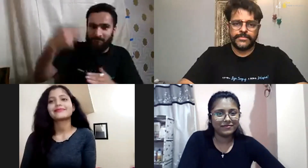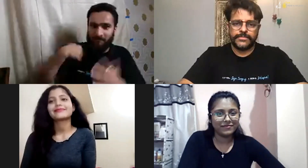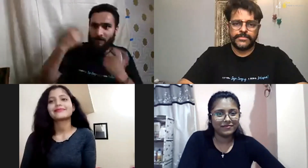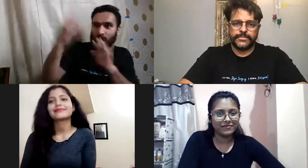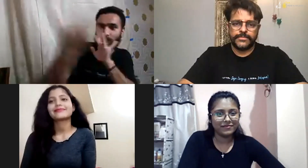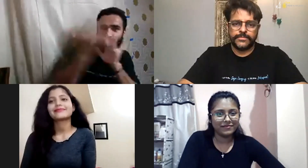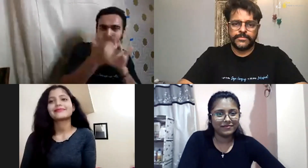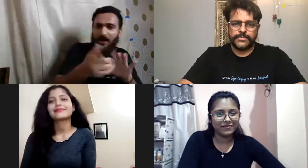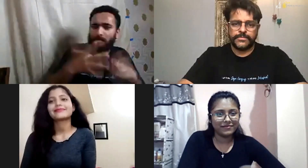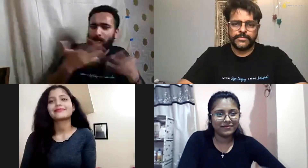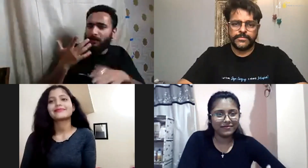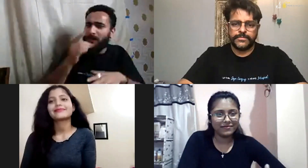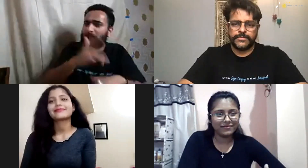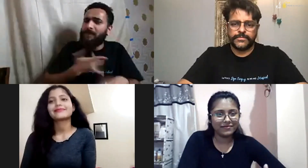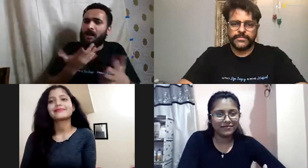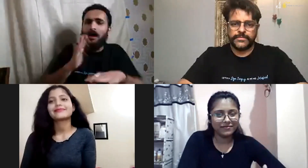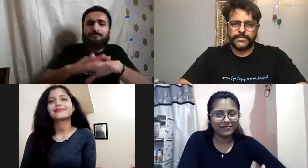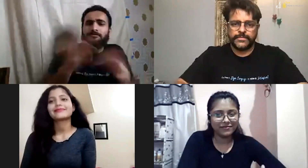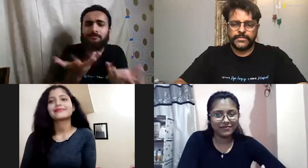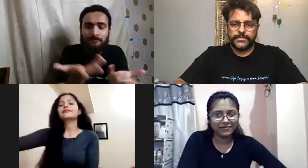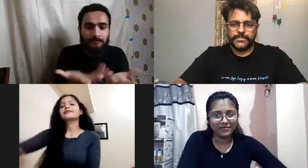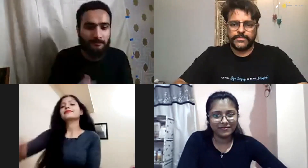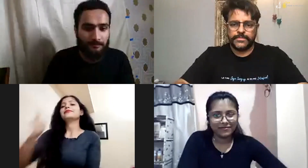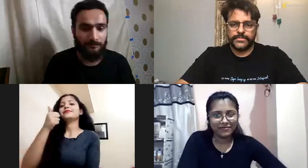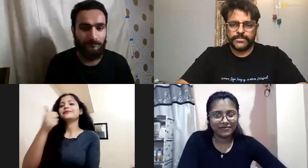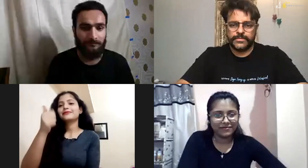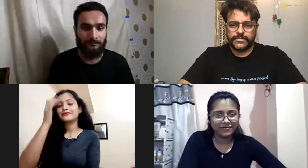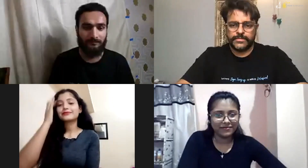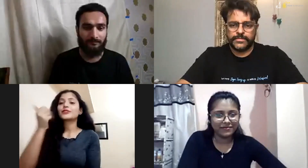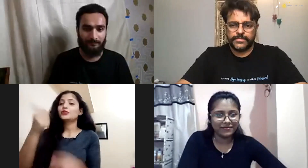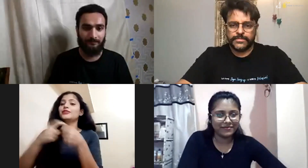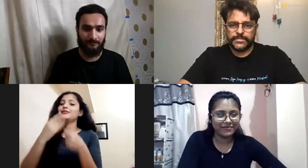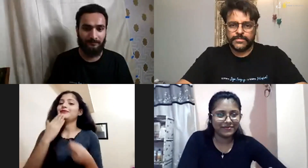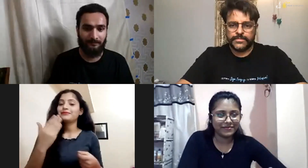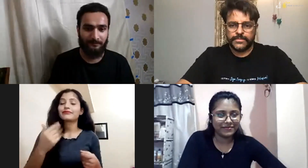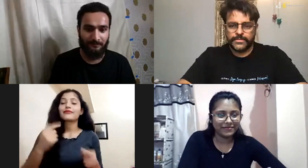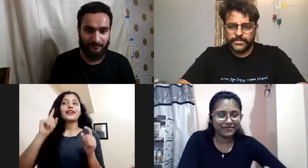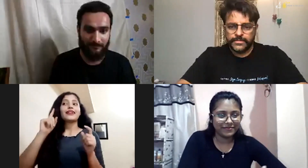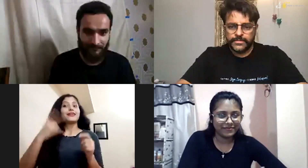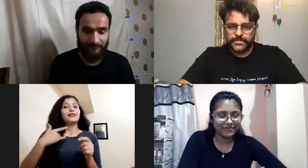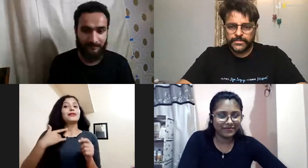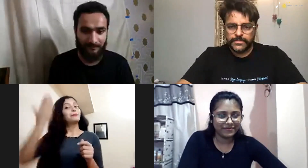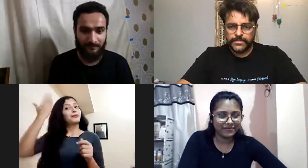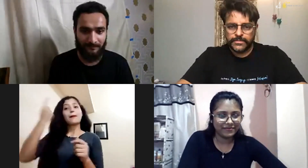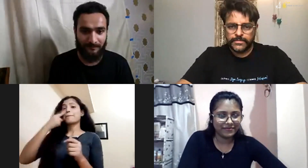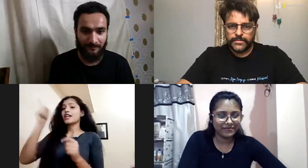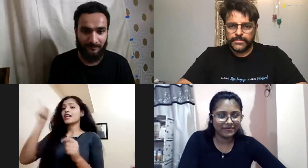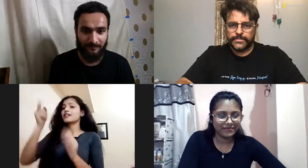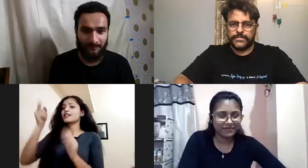decide and do something of my own and my own business. So how did you feel about this and your experience? Thank you. Good